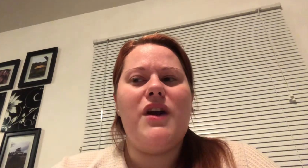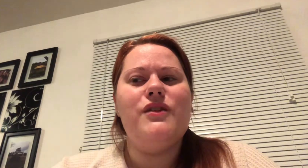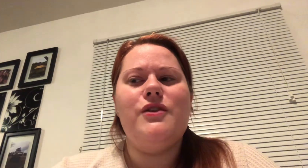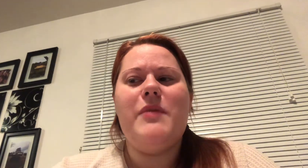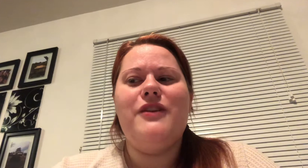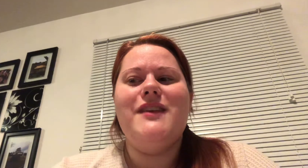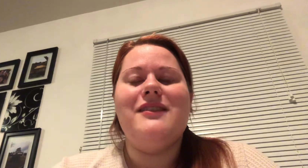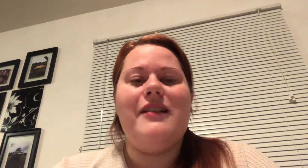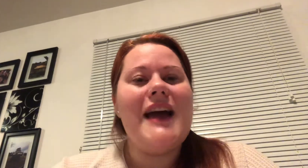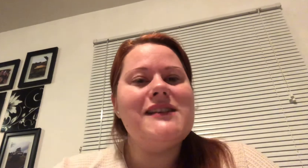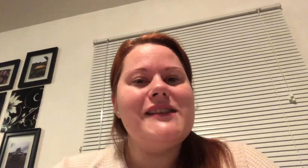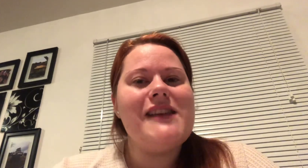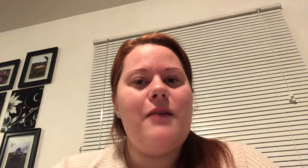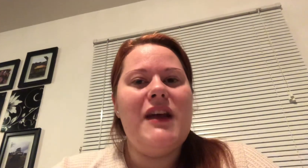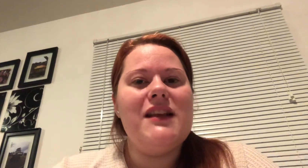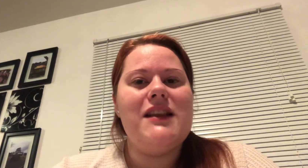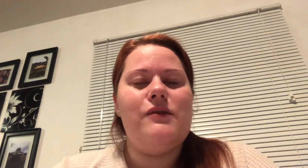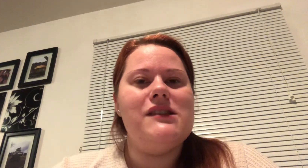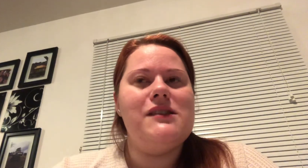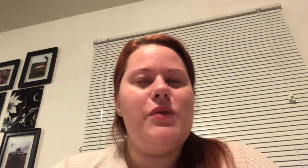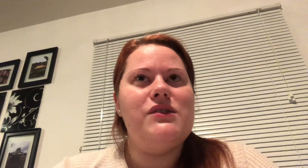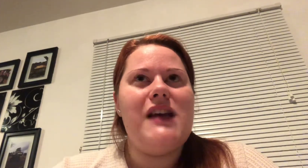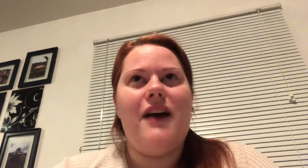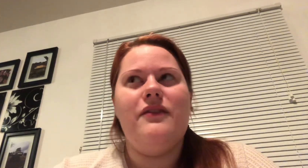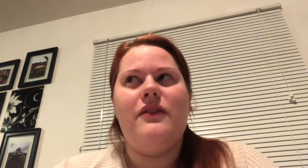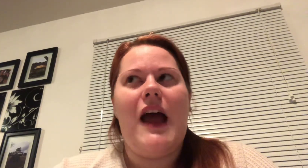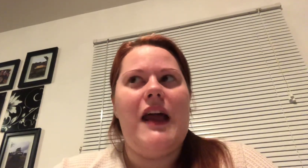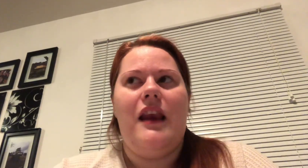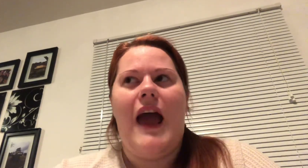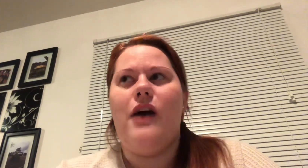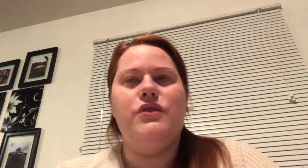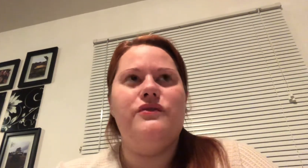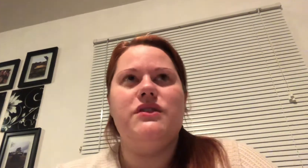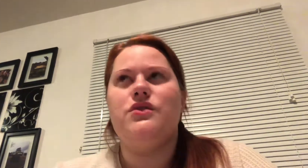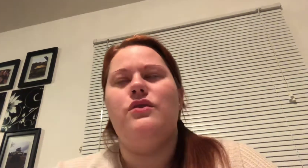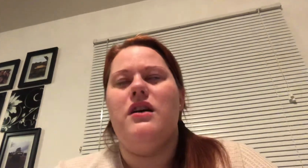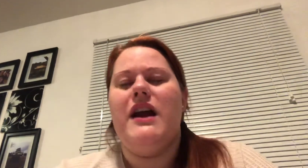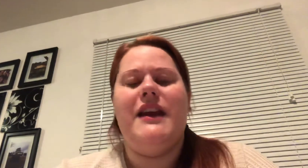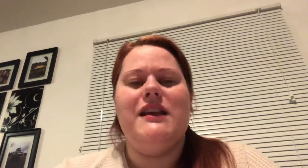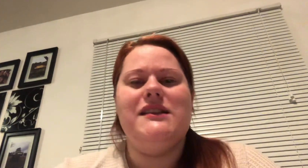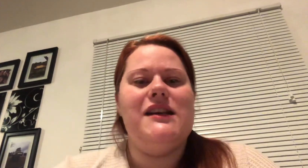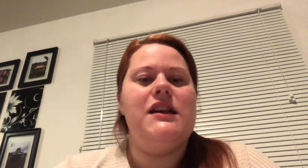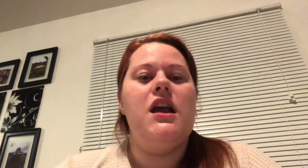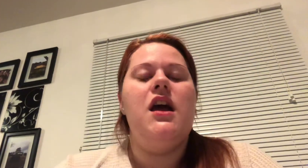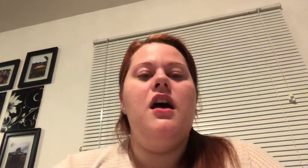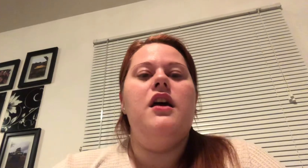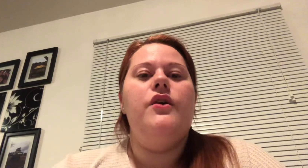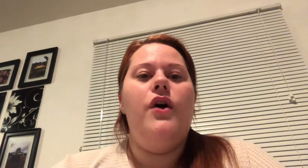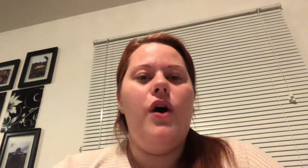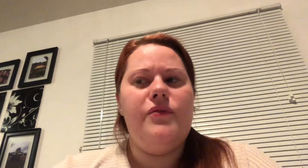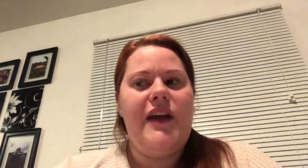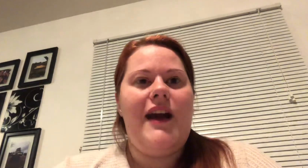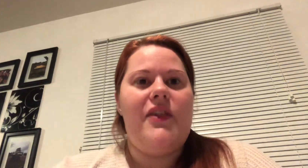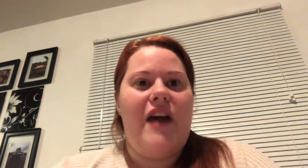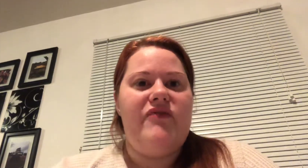little better than the last assignment that was supposed to have an out of score and it didn't. Hopefully I got that